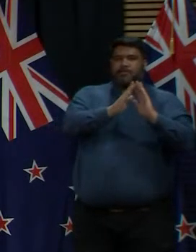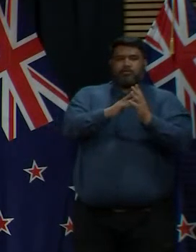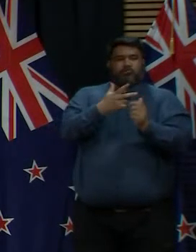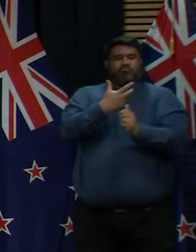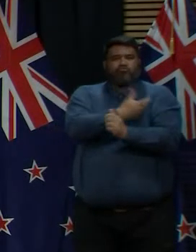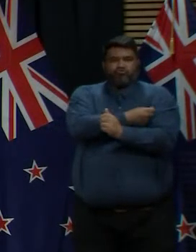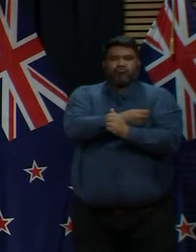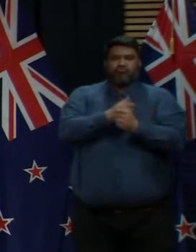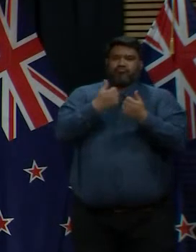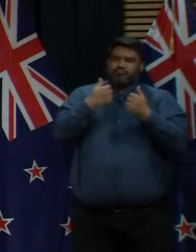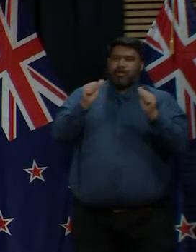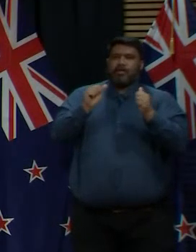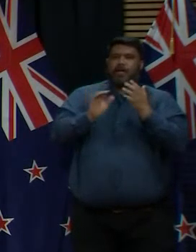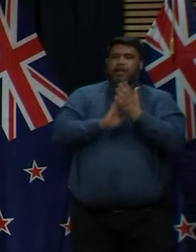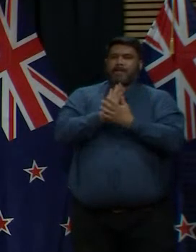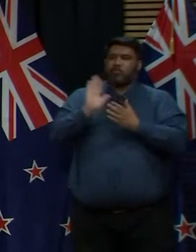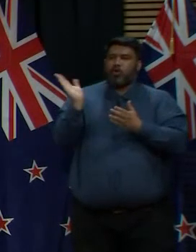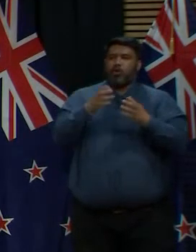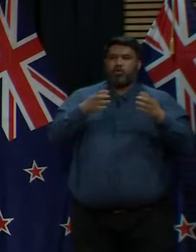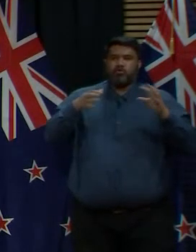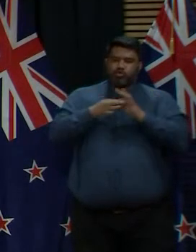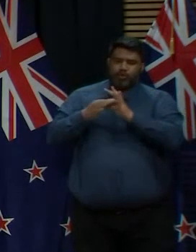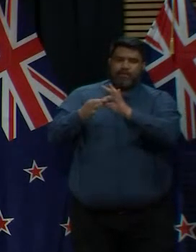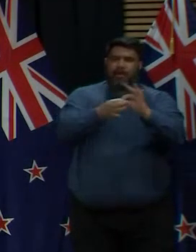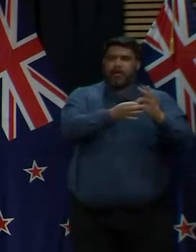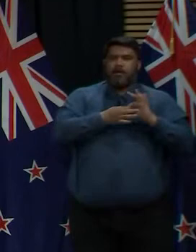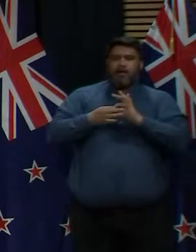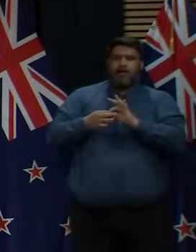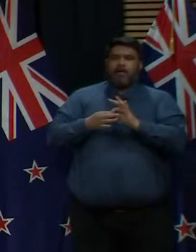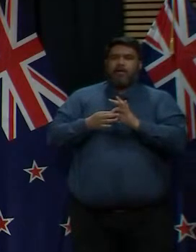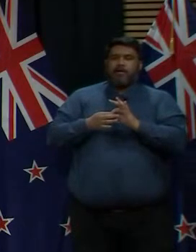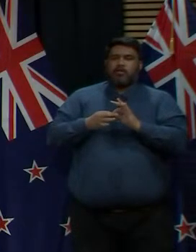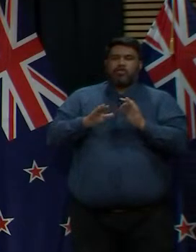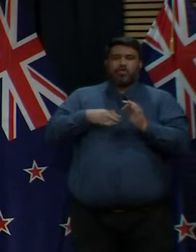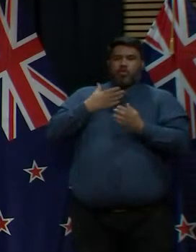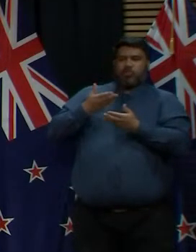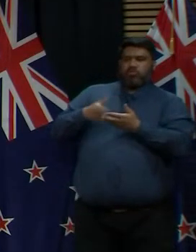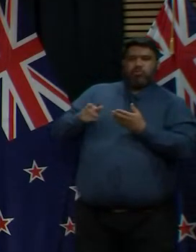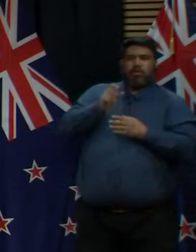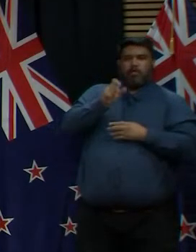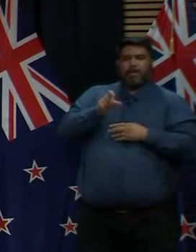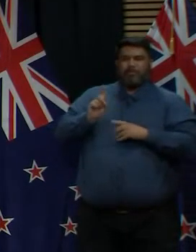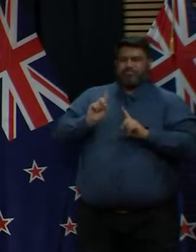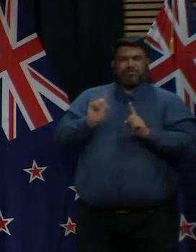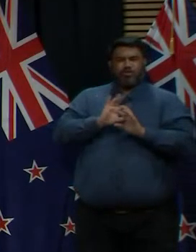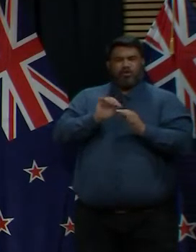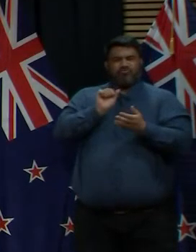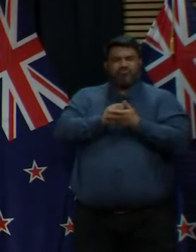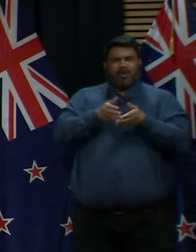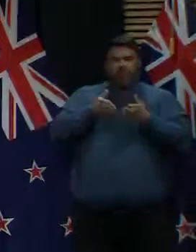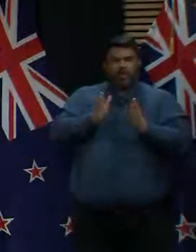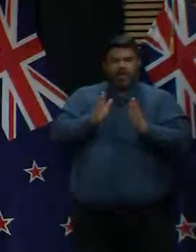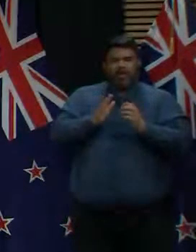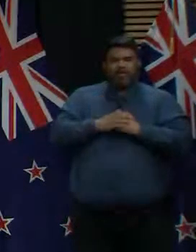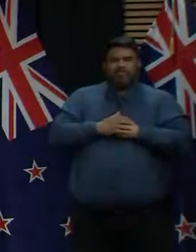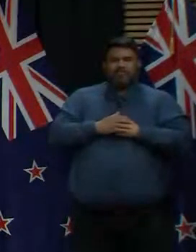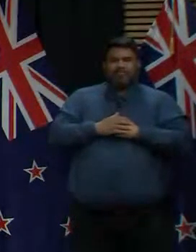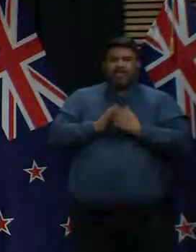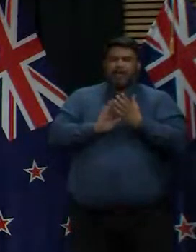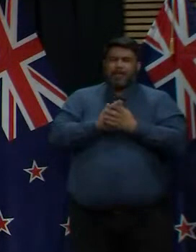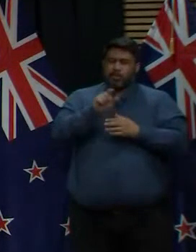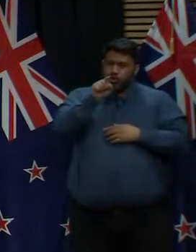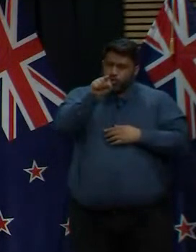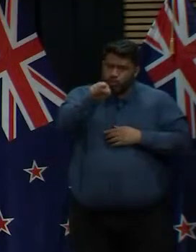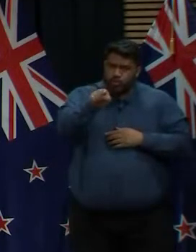leave anyone behind, and it just doesn't feel right. So here is our chance to lead the world again, and that comes down to each and every one of us.